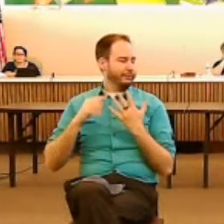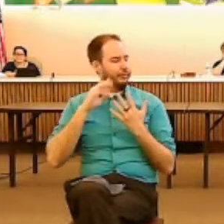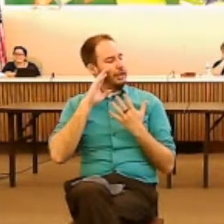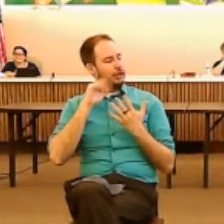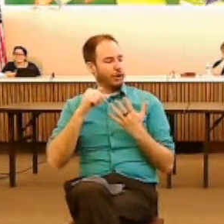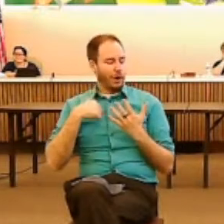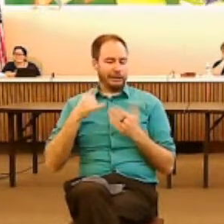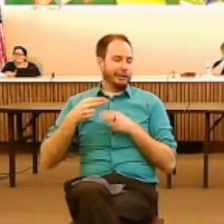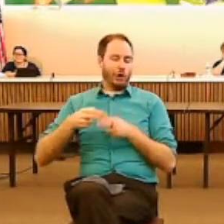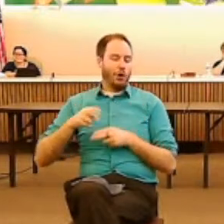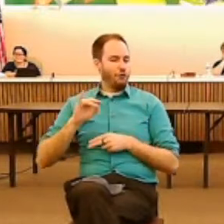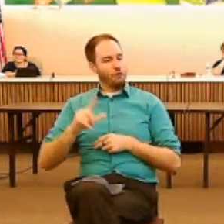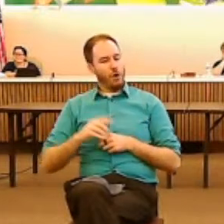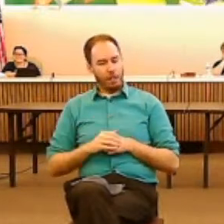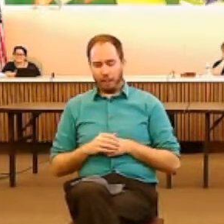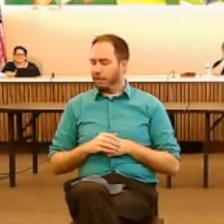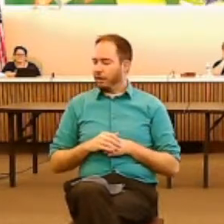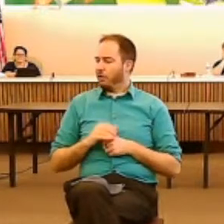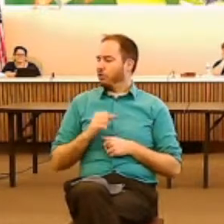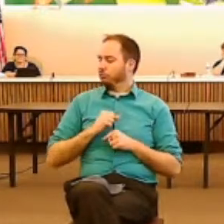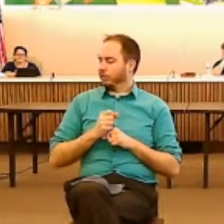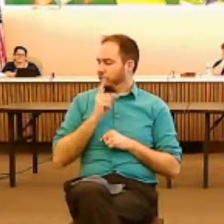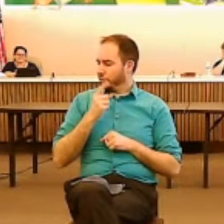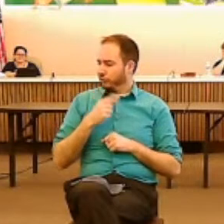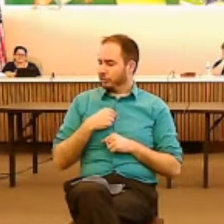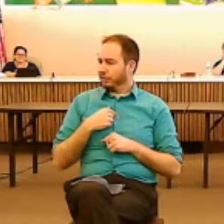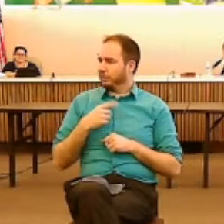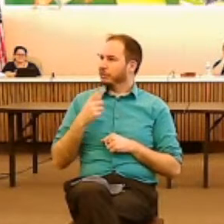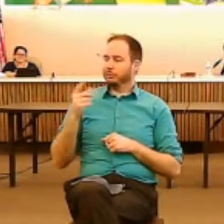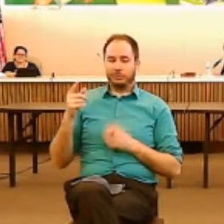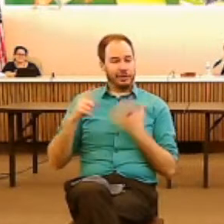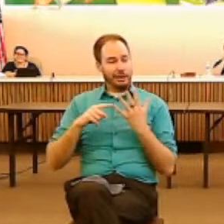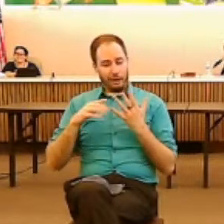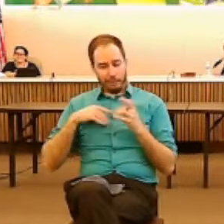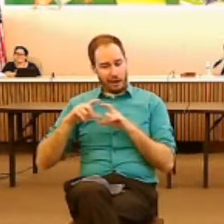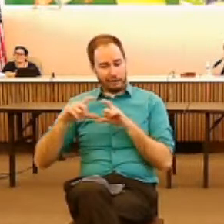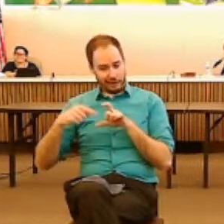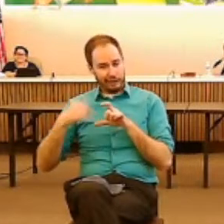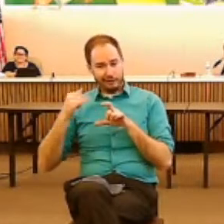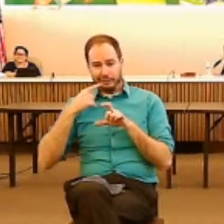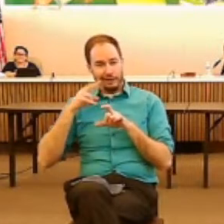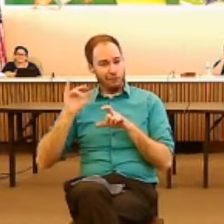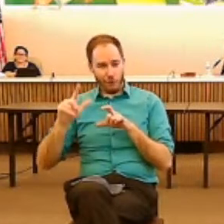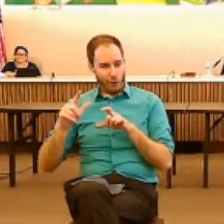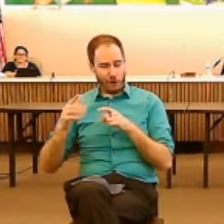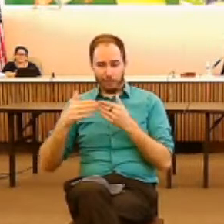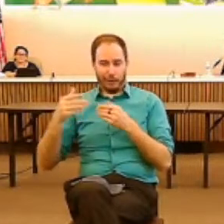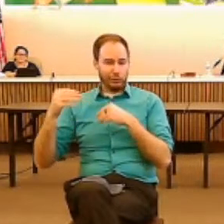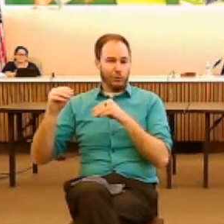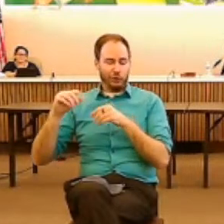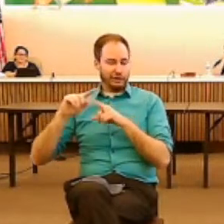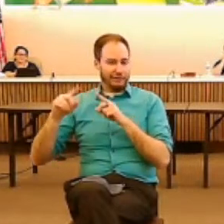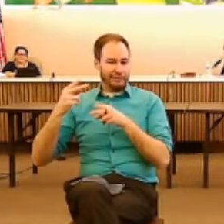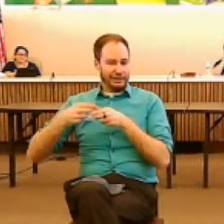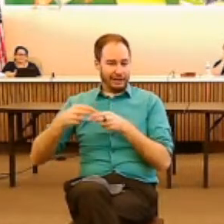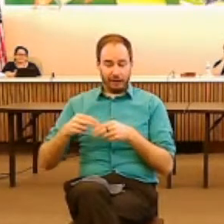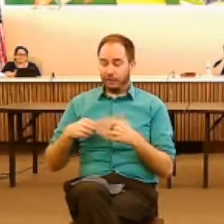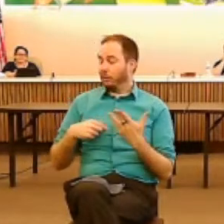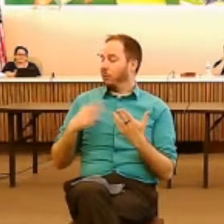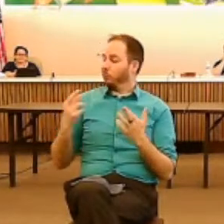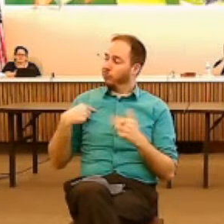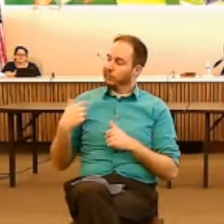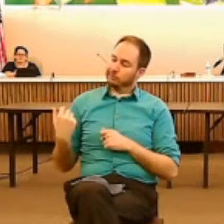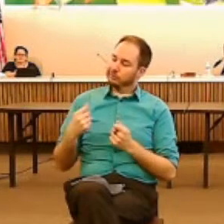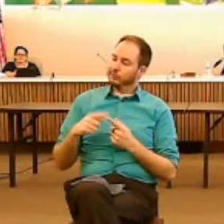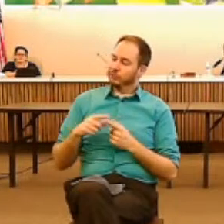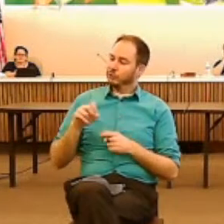just, that's what I, Oh, okay. that's what I call it. I belong to that It's too, but I'll, It's on my tag on my windshield. Well, hopefully we can earn you as a